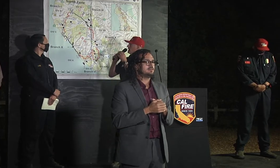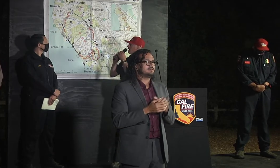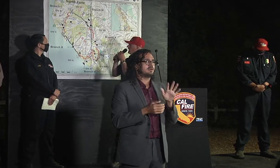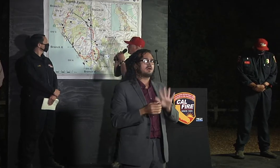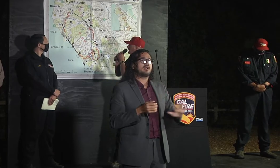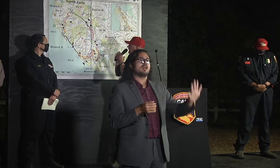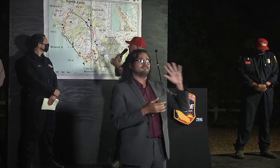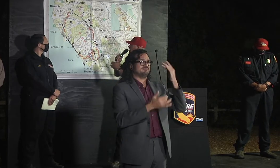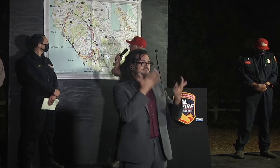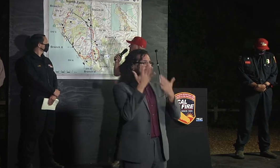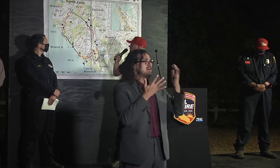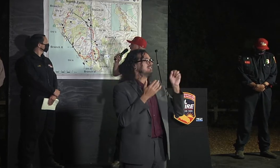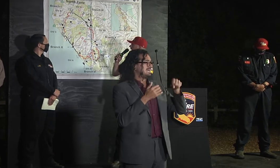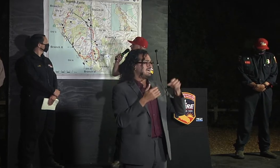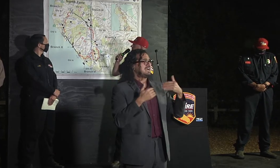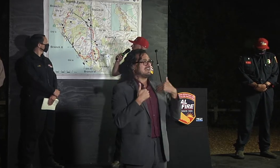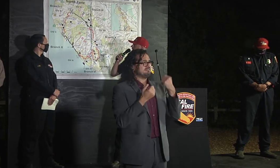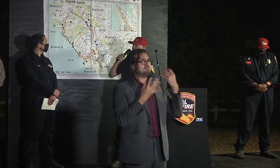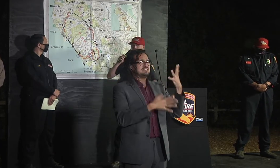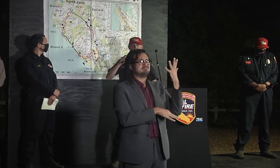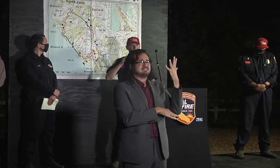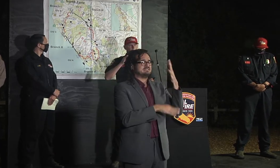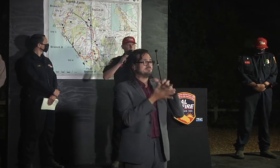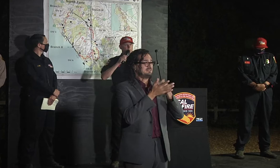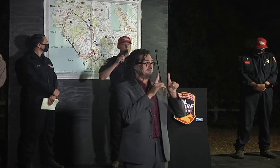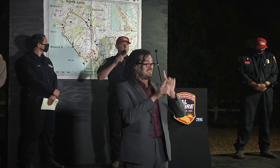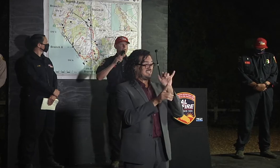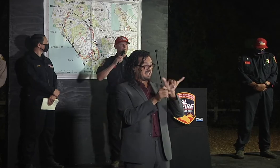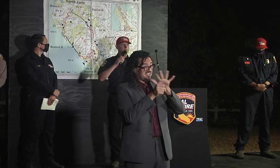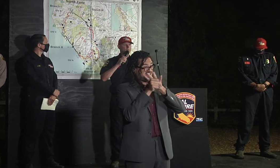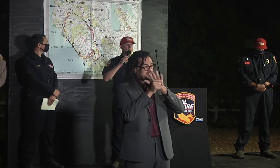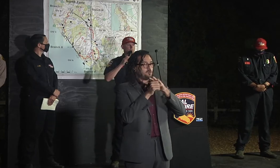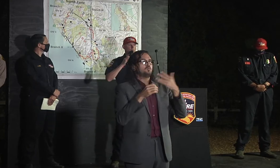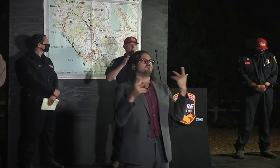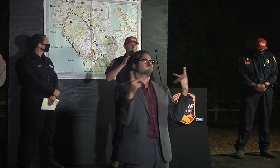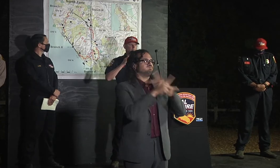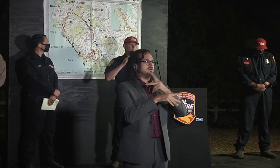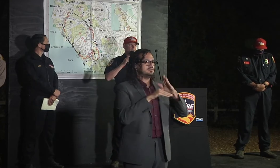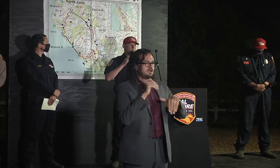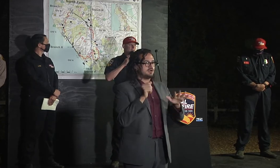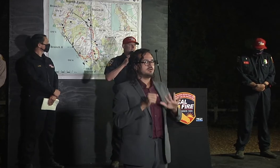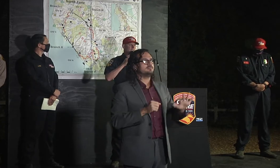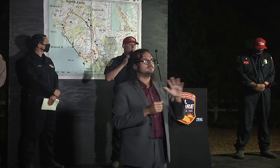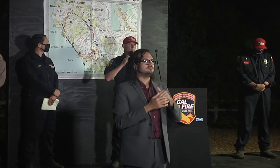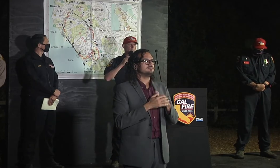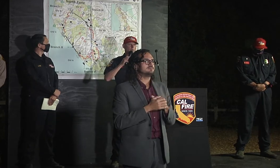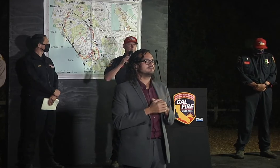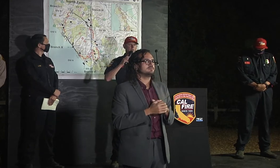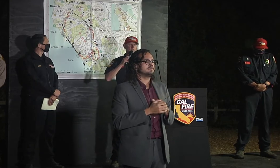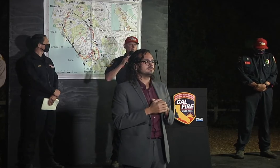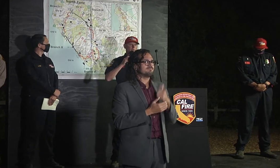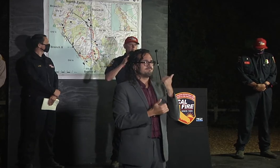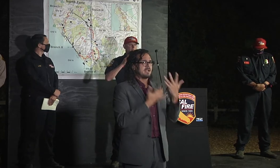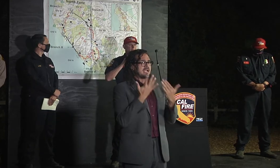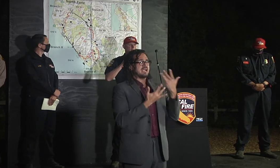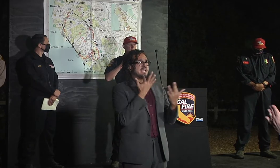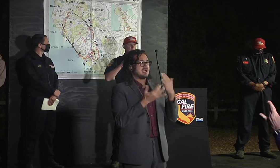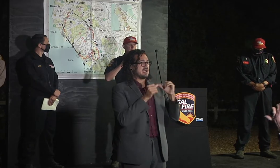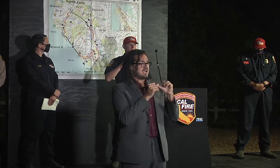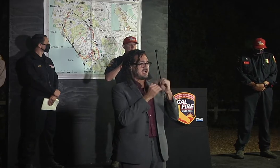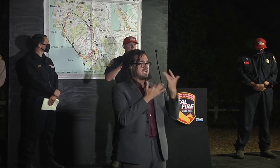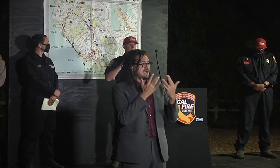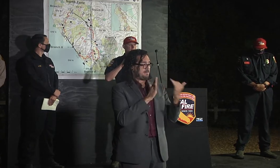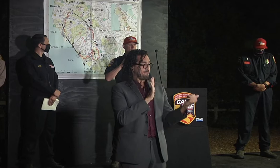concerned with. Fire was very active in that area, burning down to our control lines, which is by design what we wanted to do with the